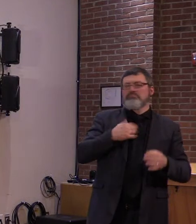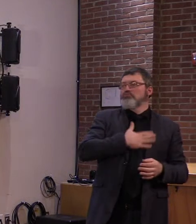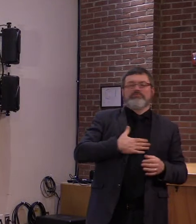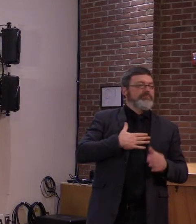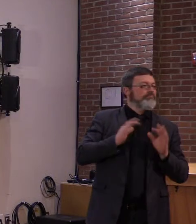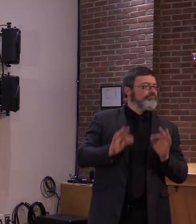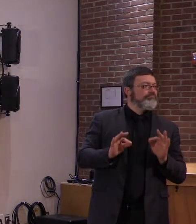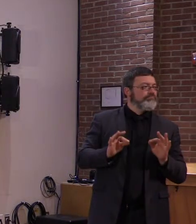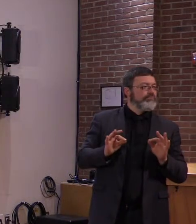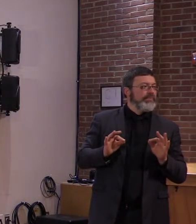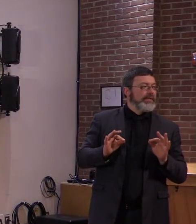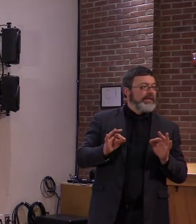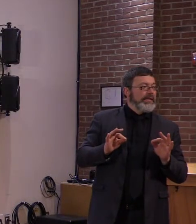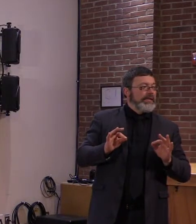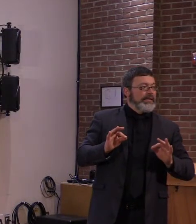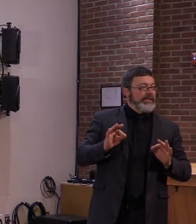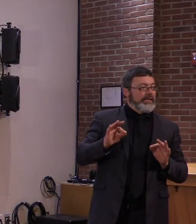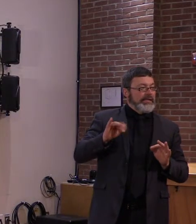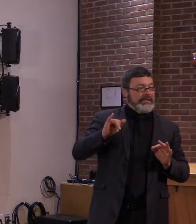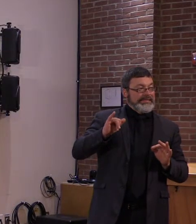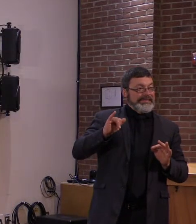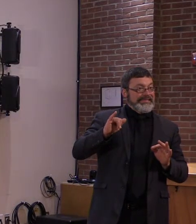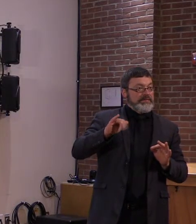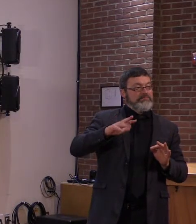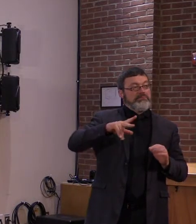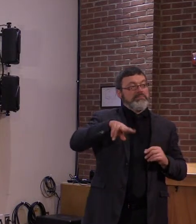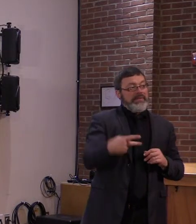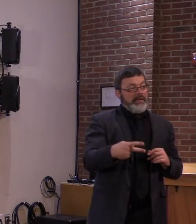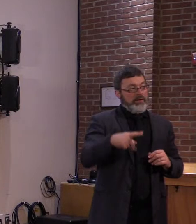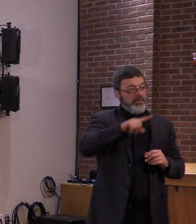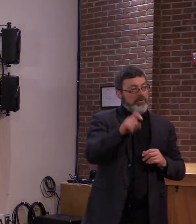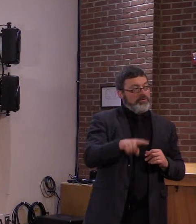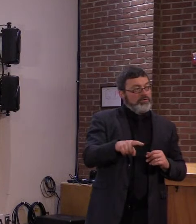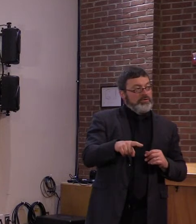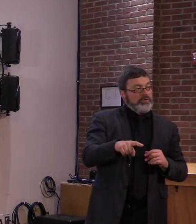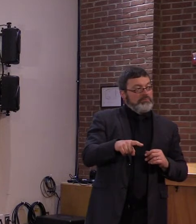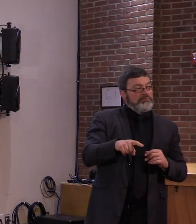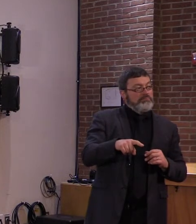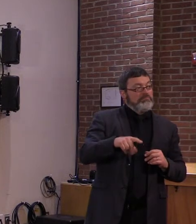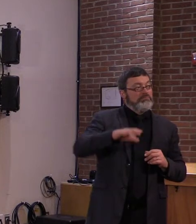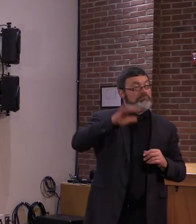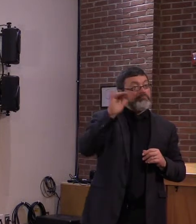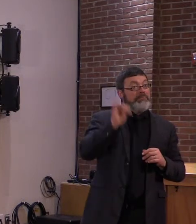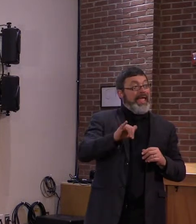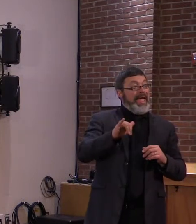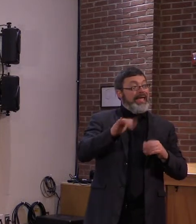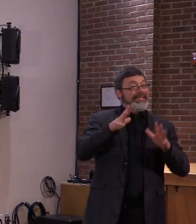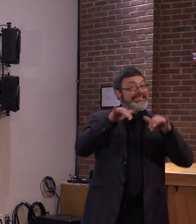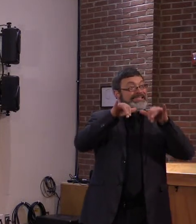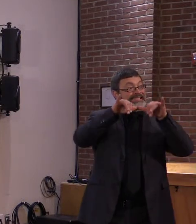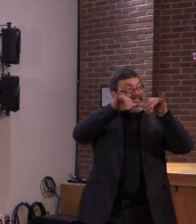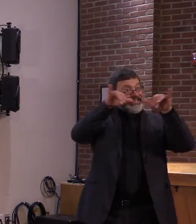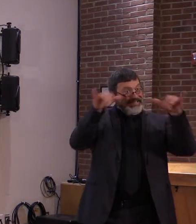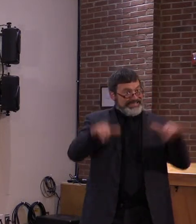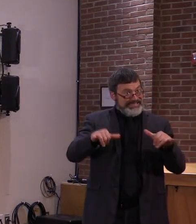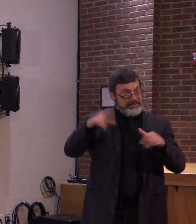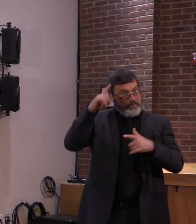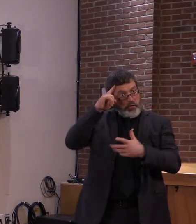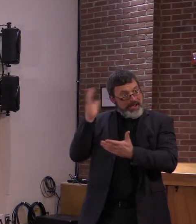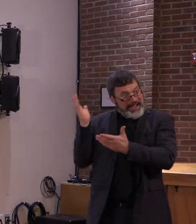And, as far as what the National Governors Association has done, I think we